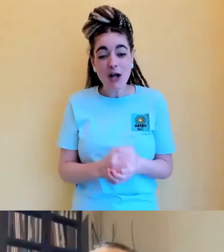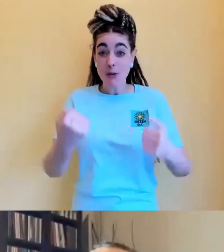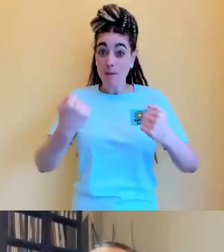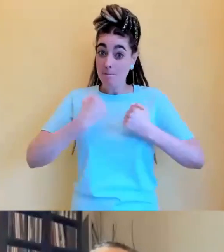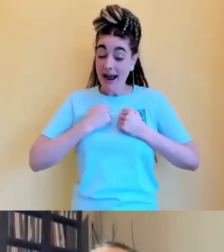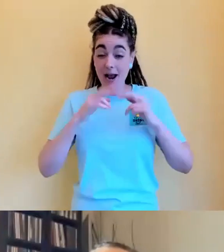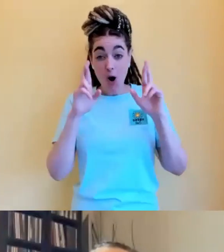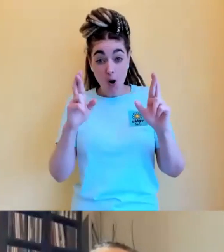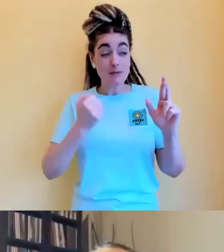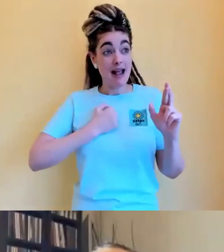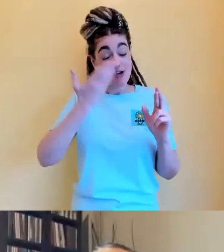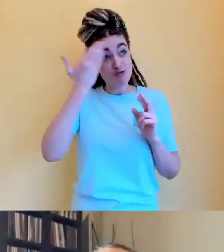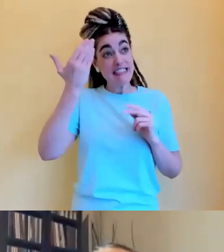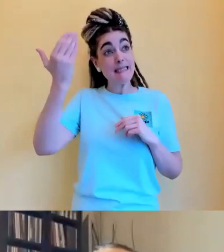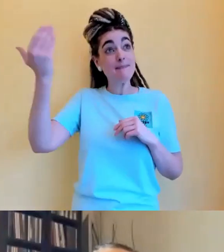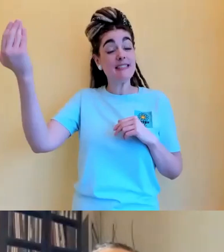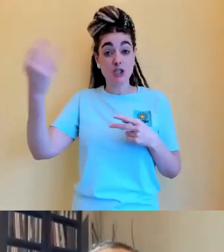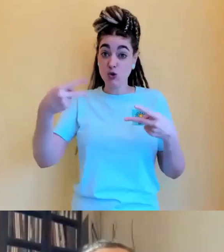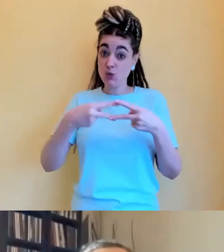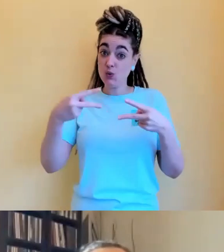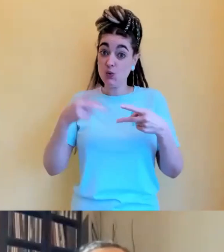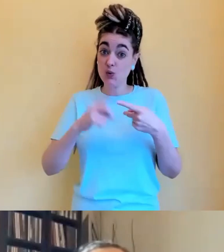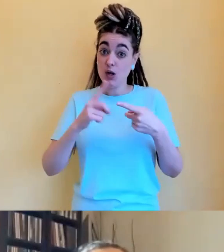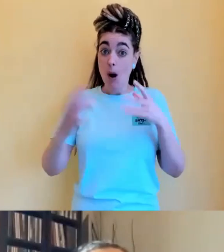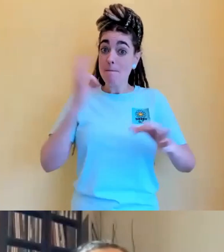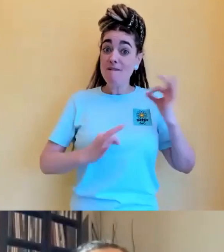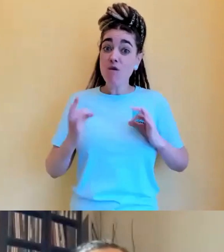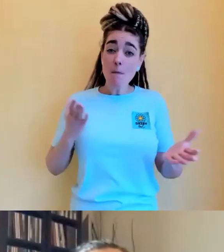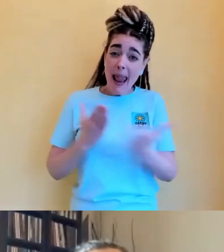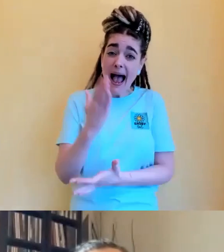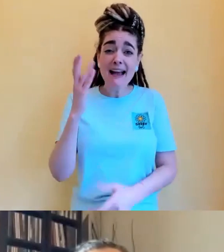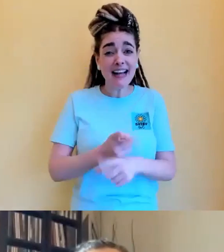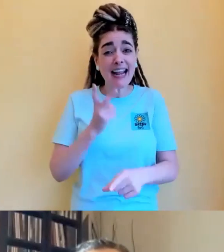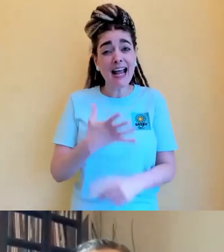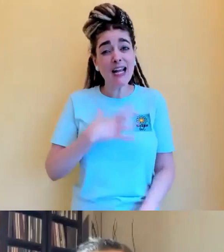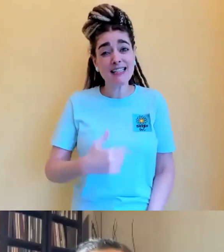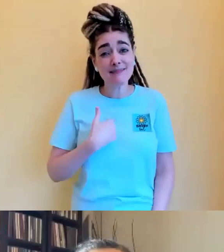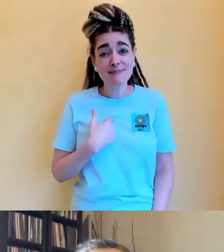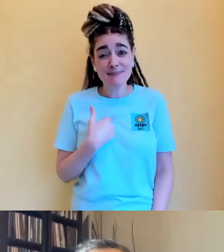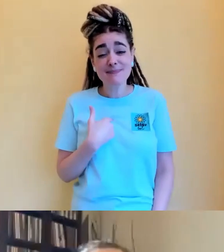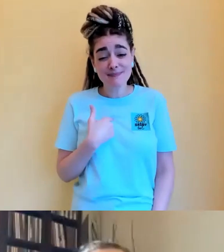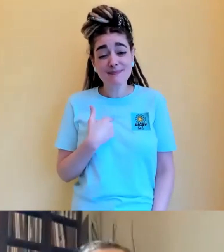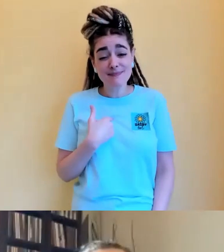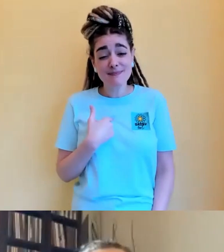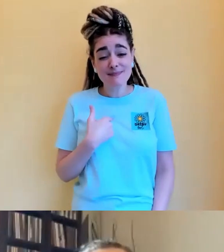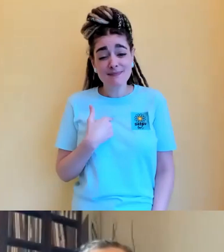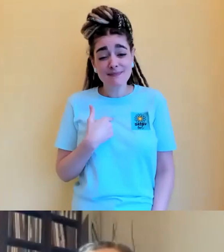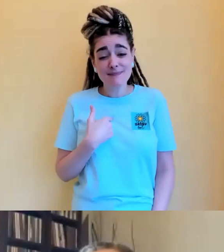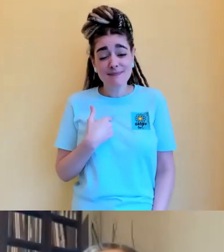are, I guess, twofold: to be able to perform live again. And, you know, all you guys out there